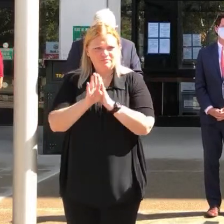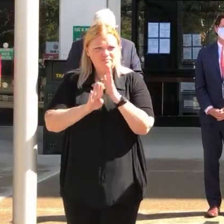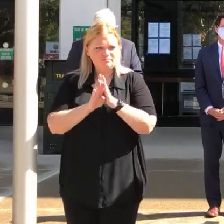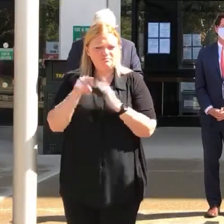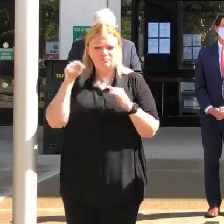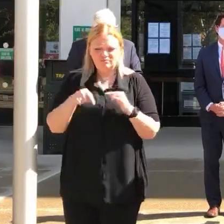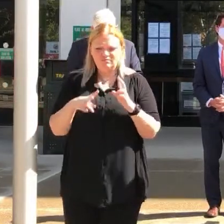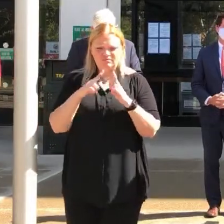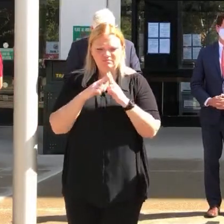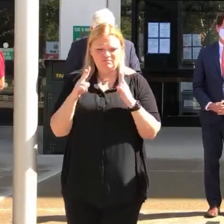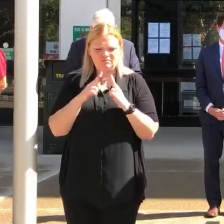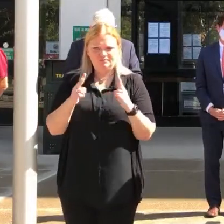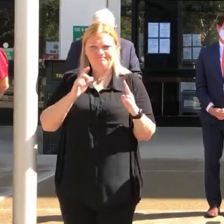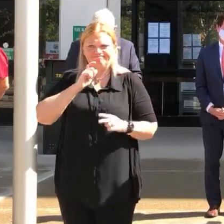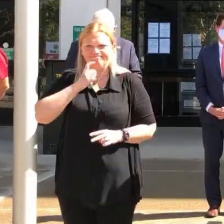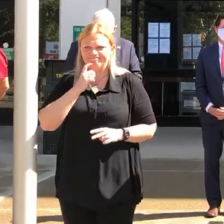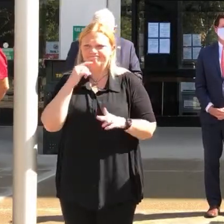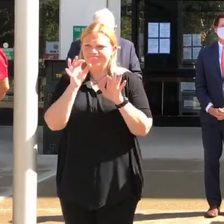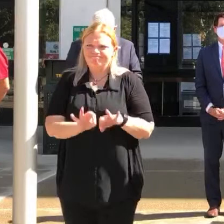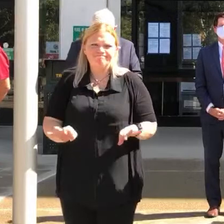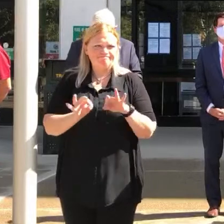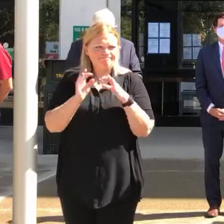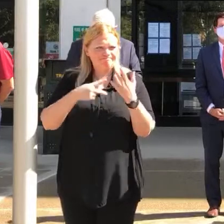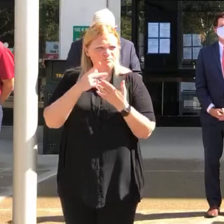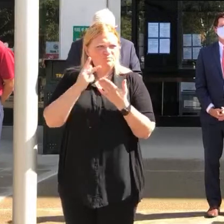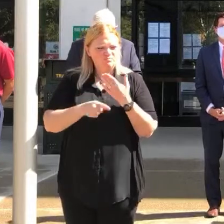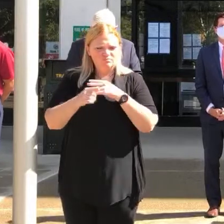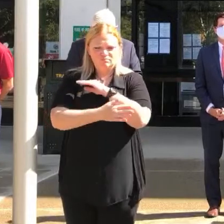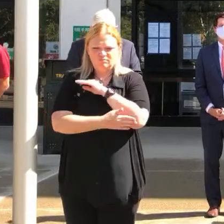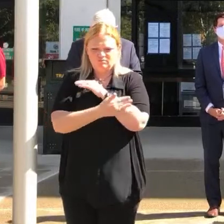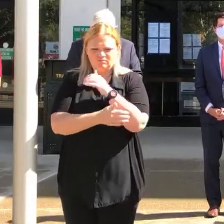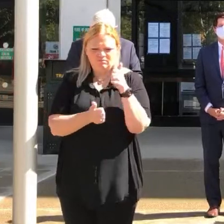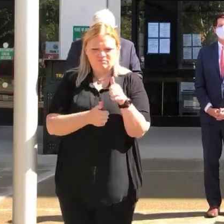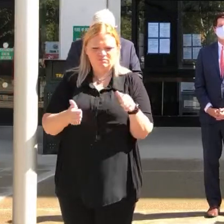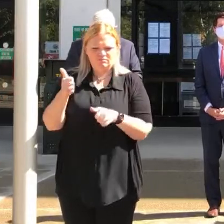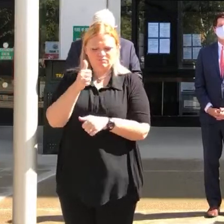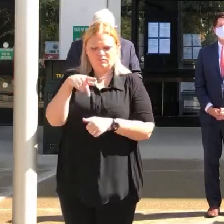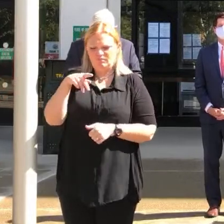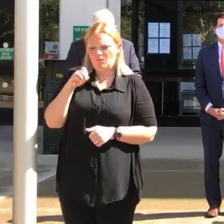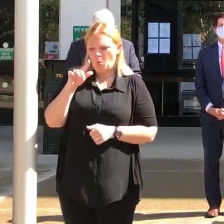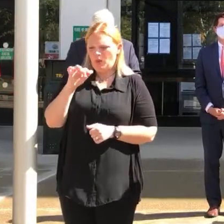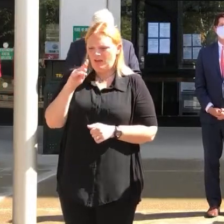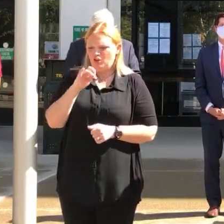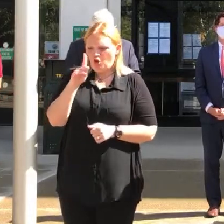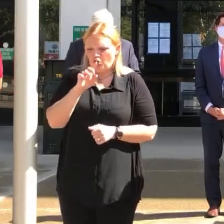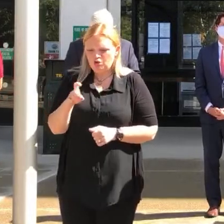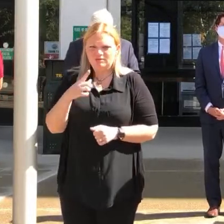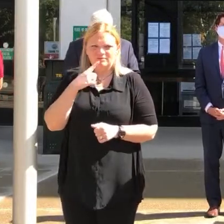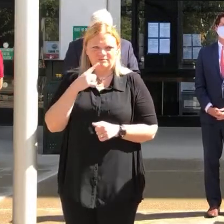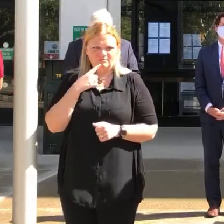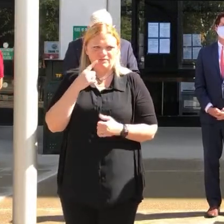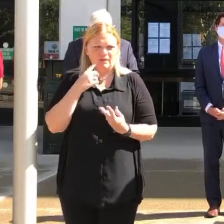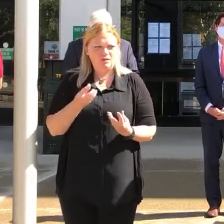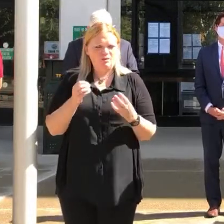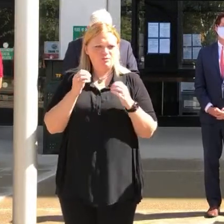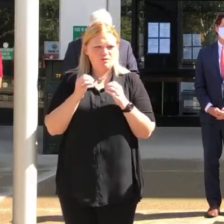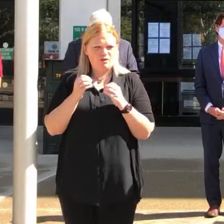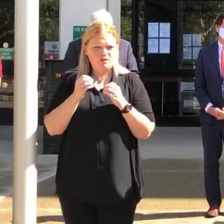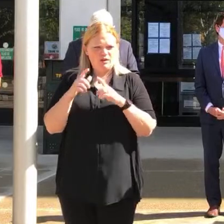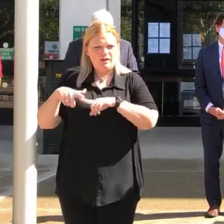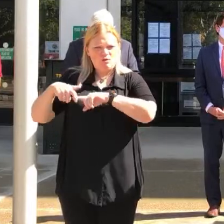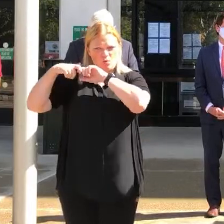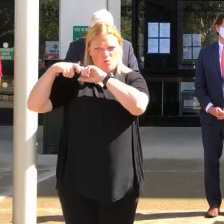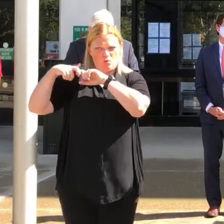this very critical program. As County Executive Poloncarz said, right now there is a moratorium